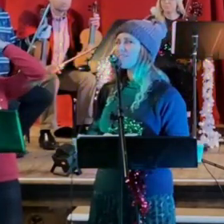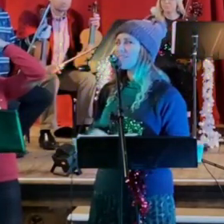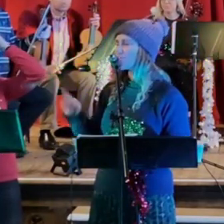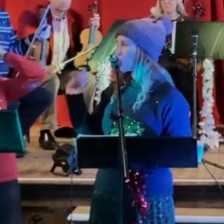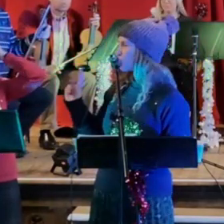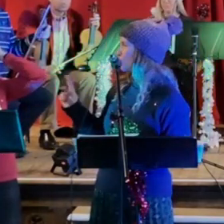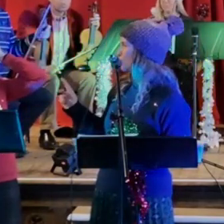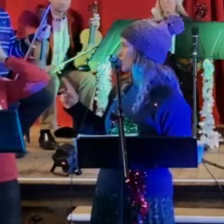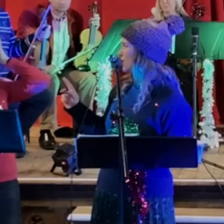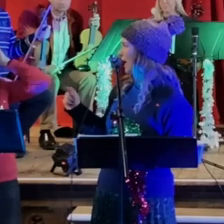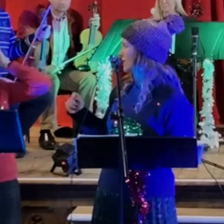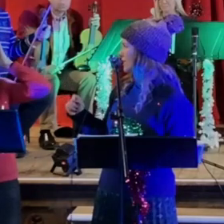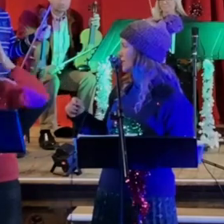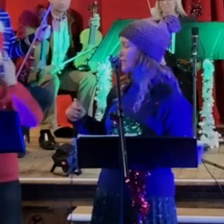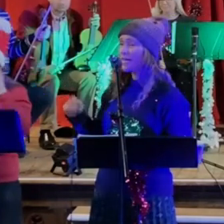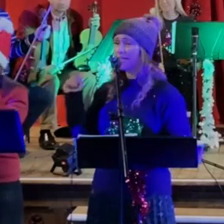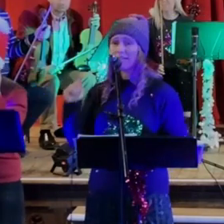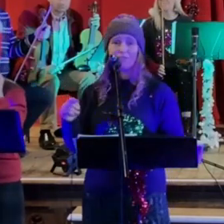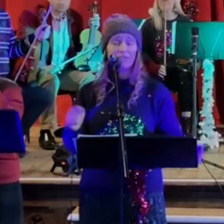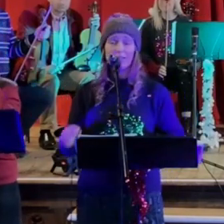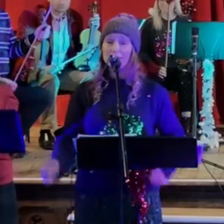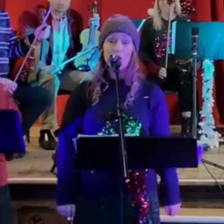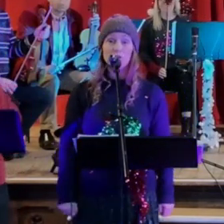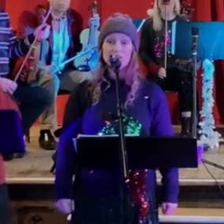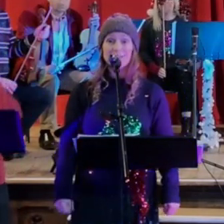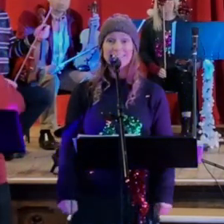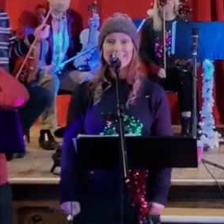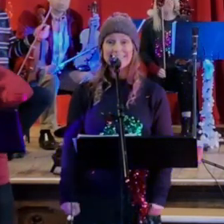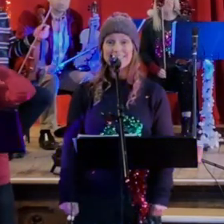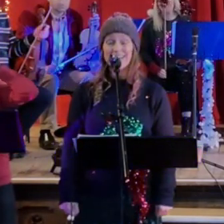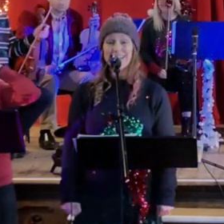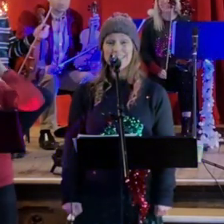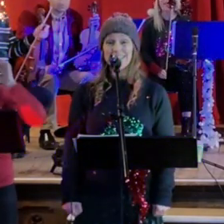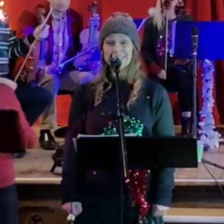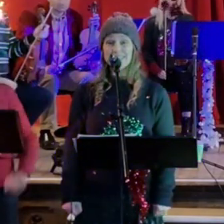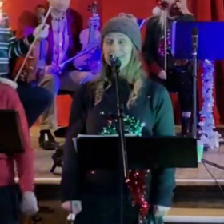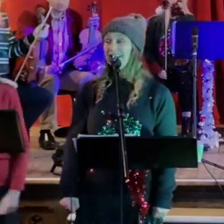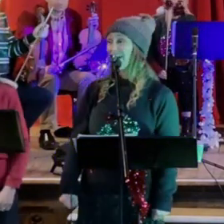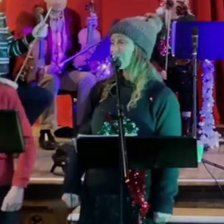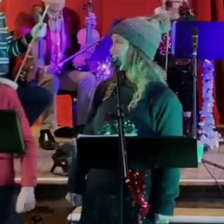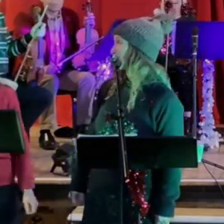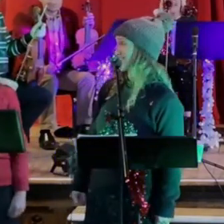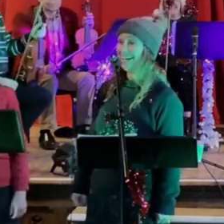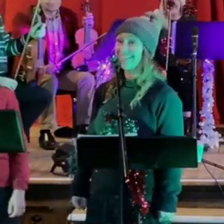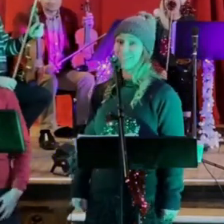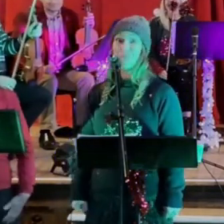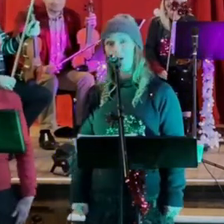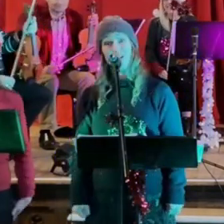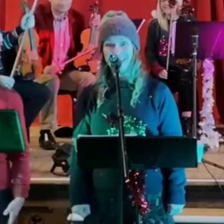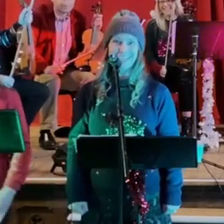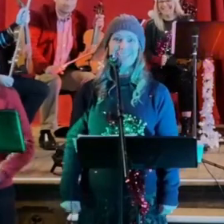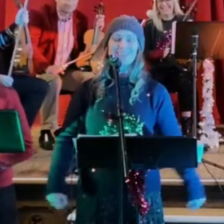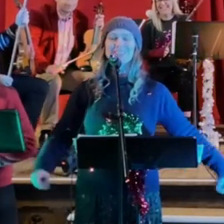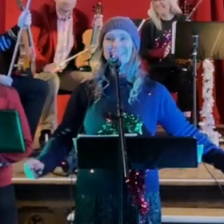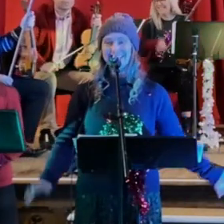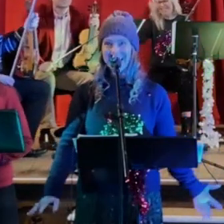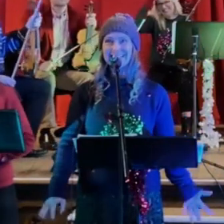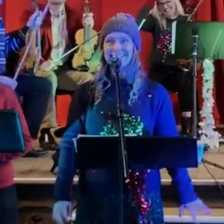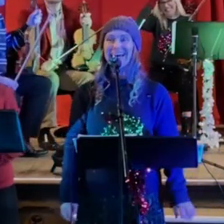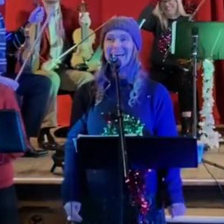tidings, not good tidings. And definitely not glid tidings, like we all sang this morning. So it's glad